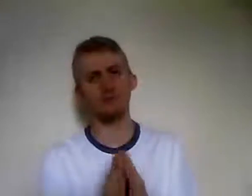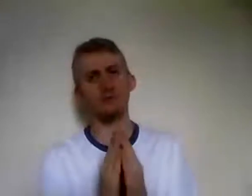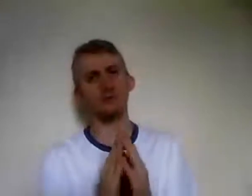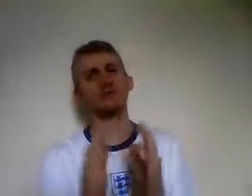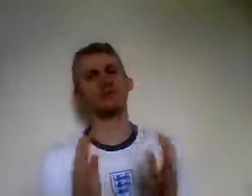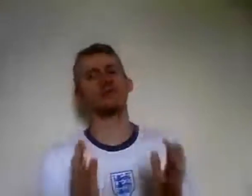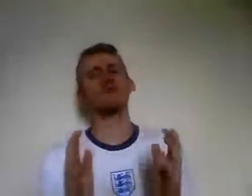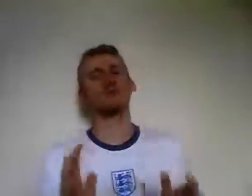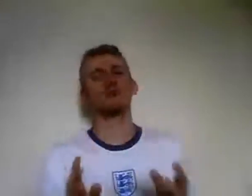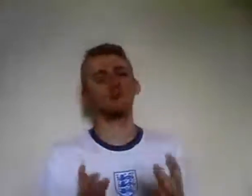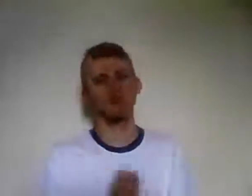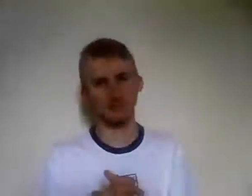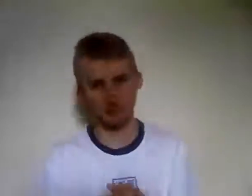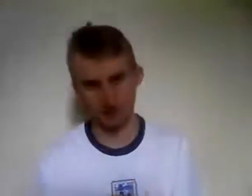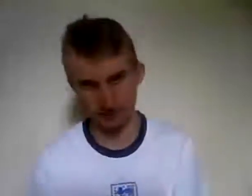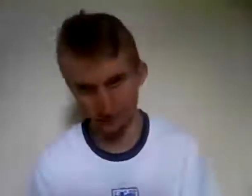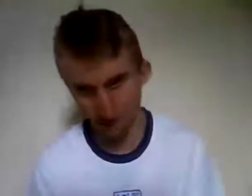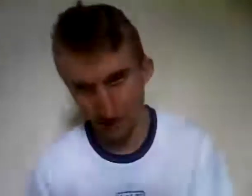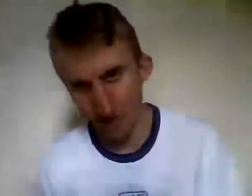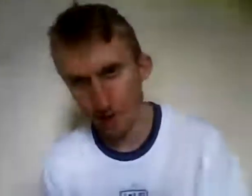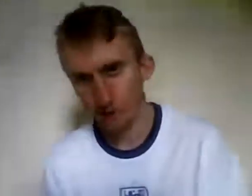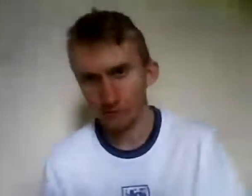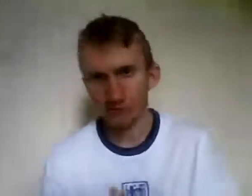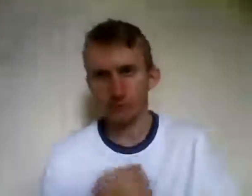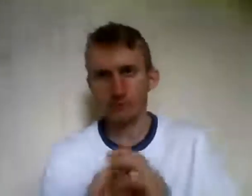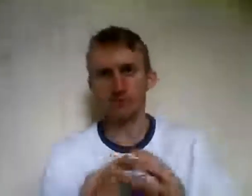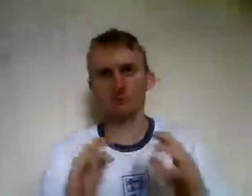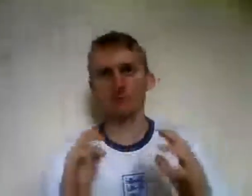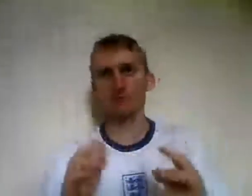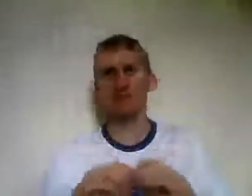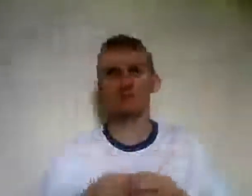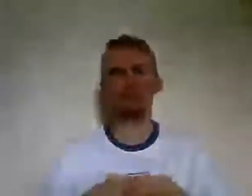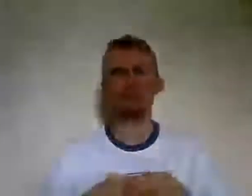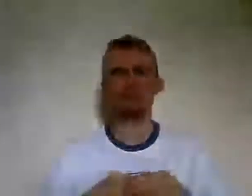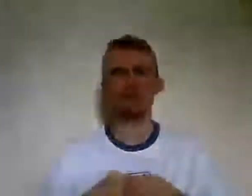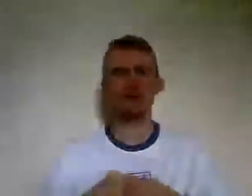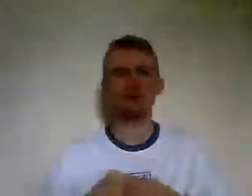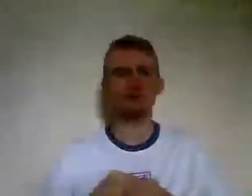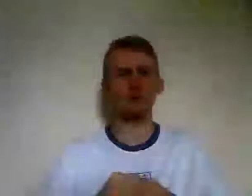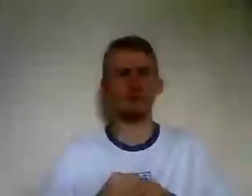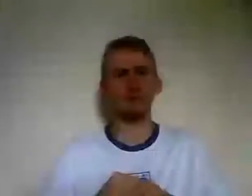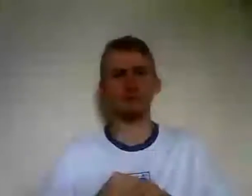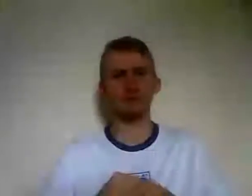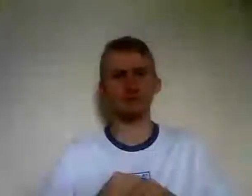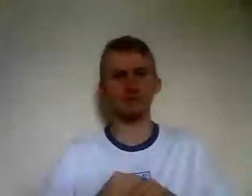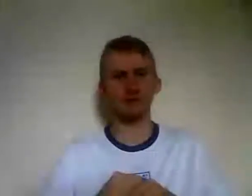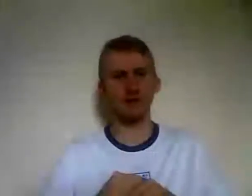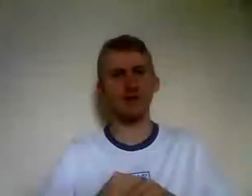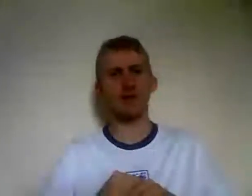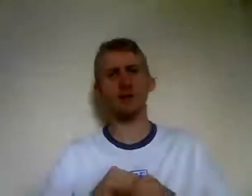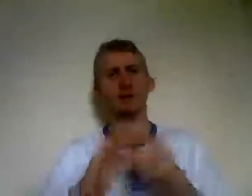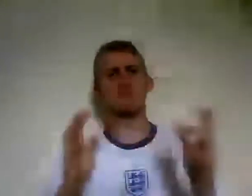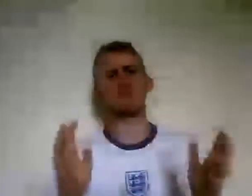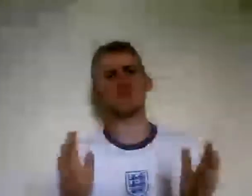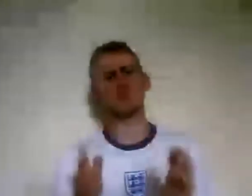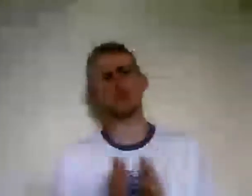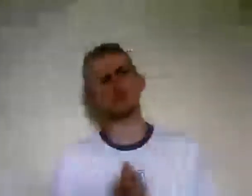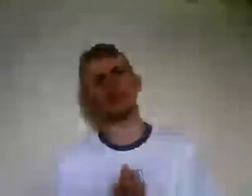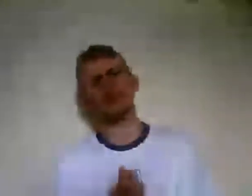the first time in the club's history. Although this was necessary in order to allow them to compete in the division, it led to the departure of several